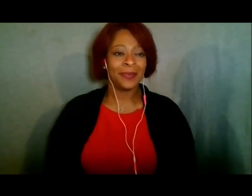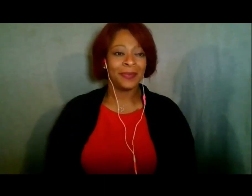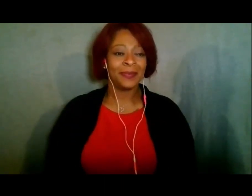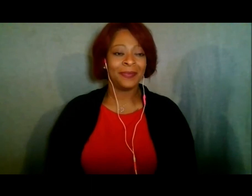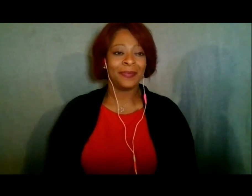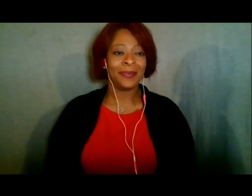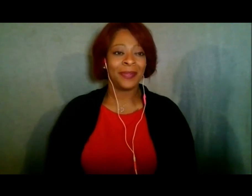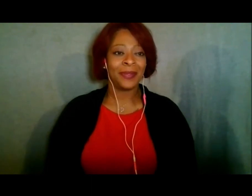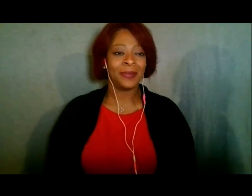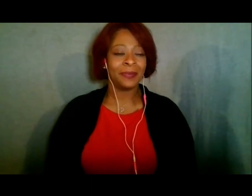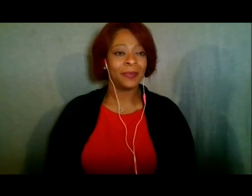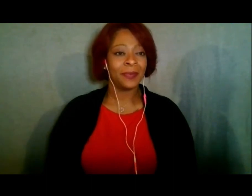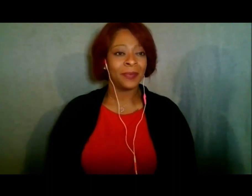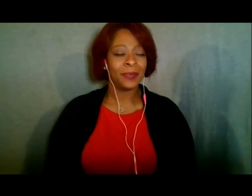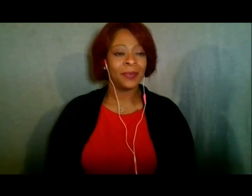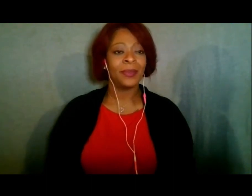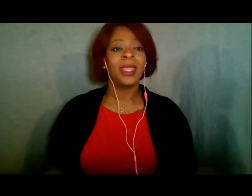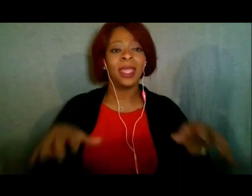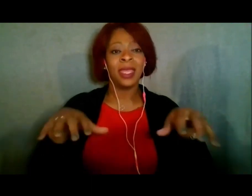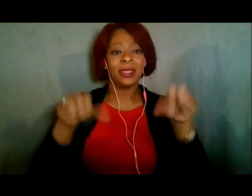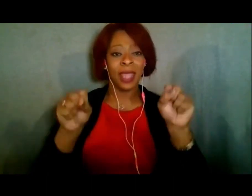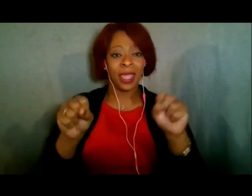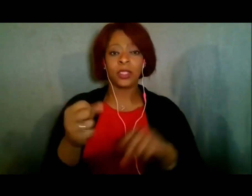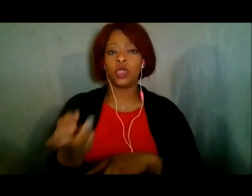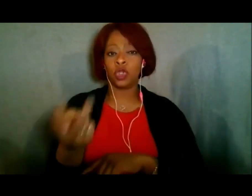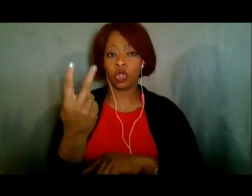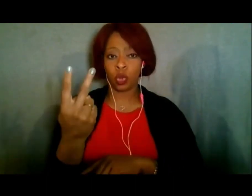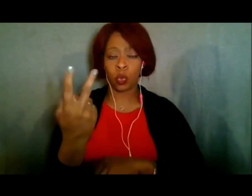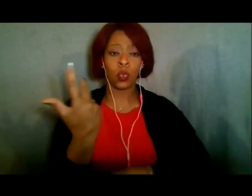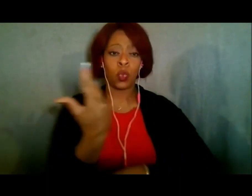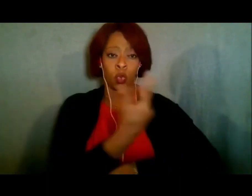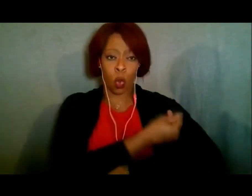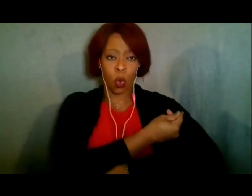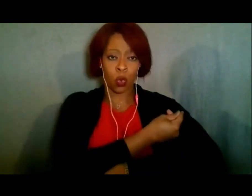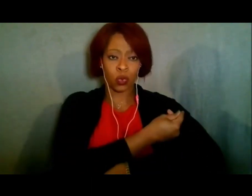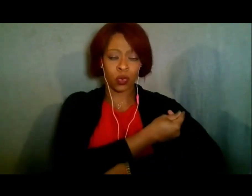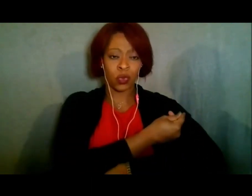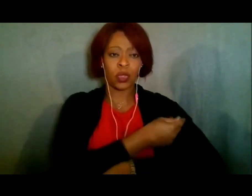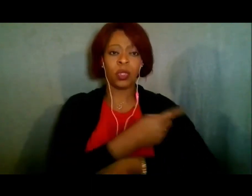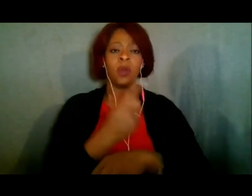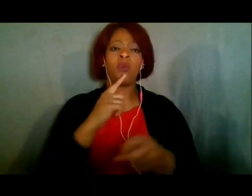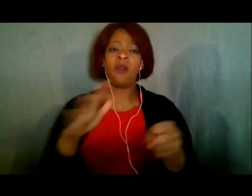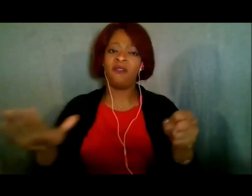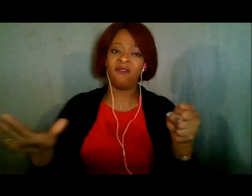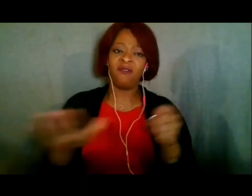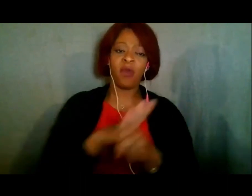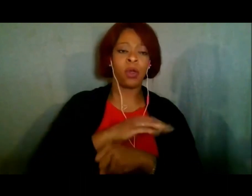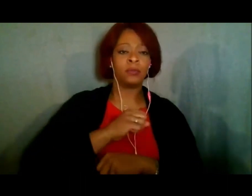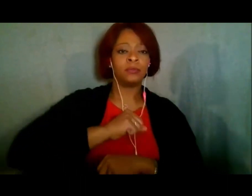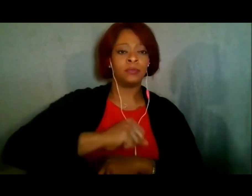Okay. It takes 2 doses to reach your full immunity,